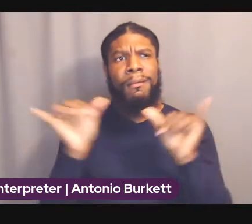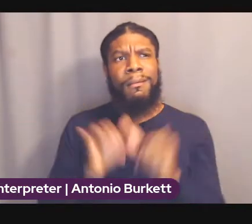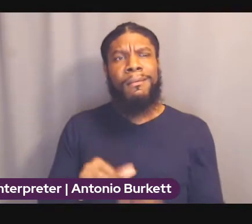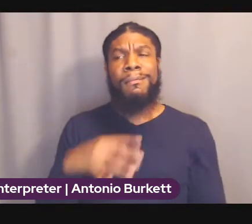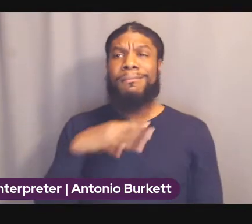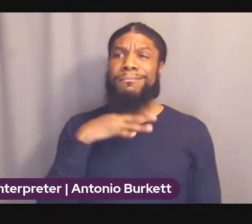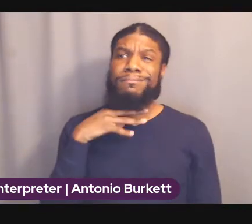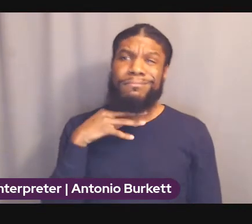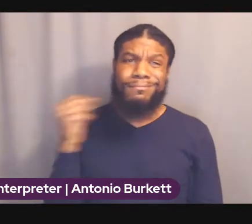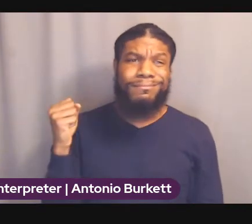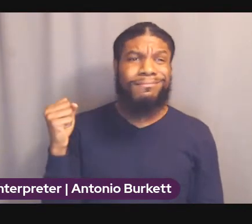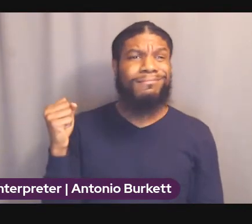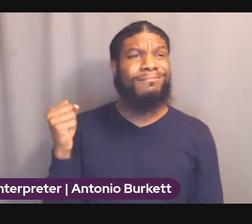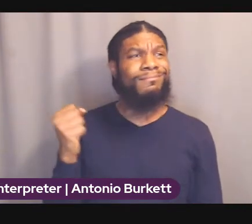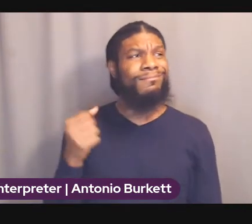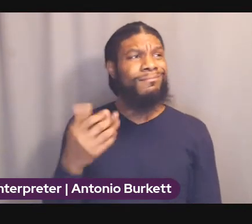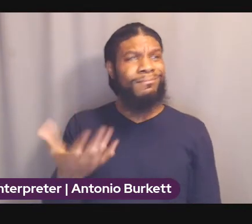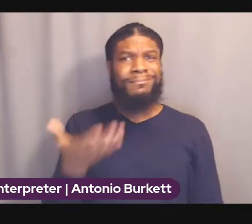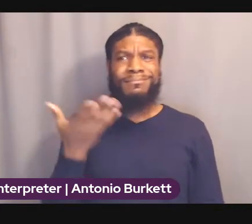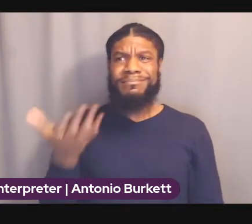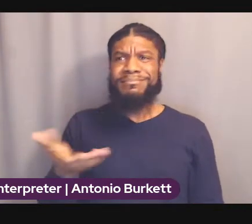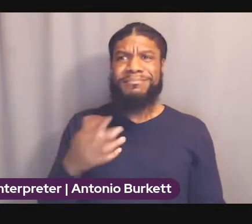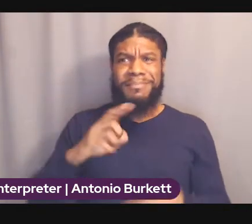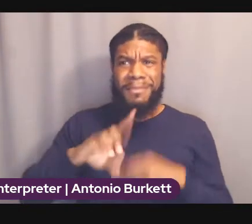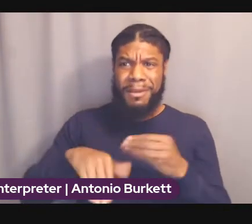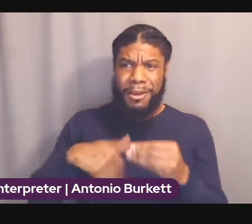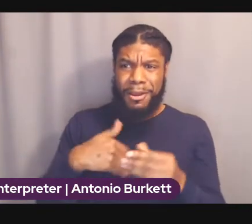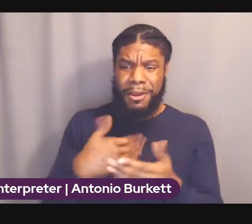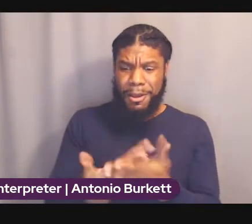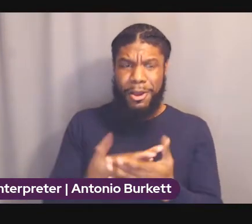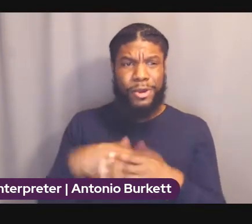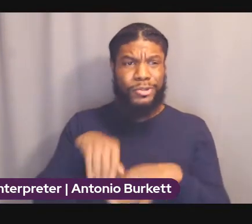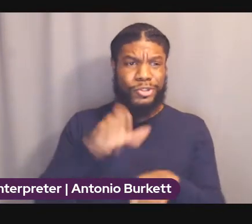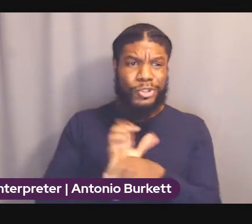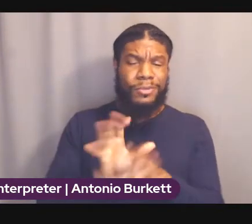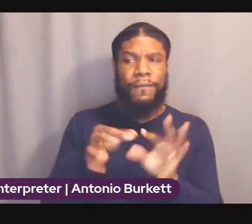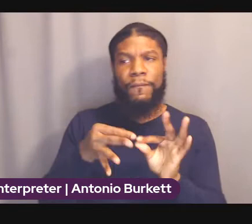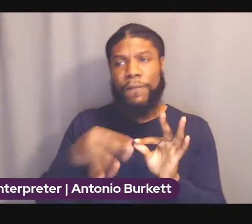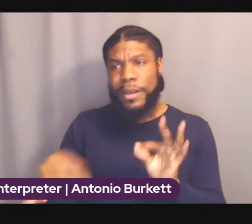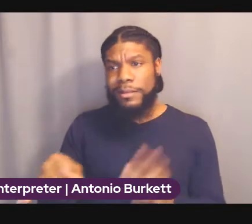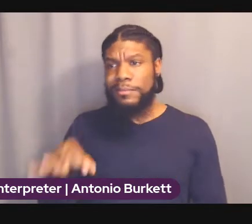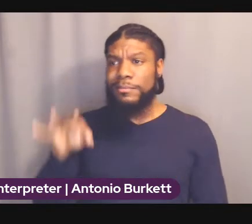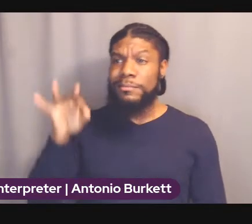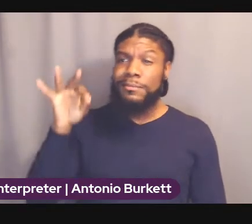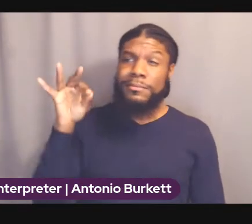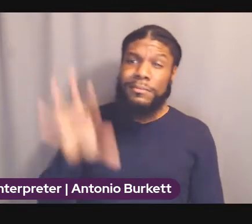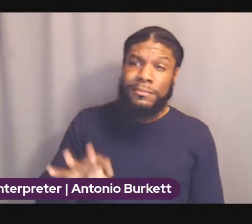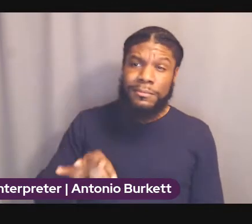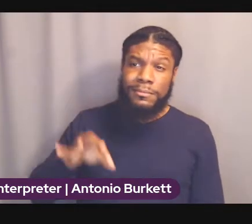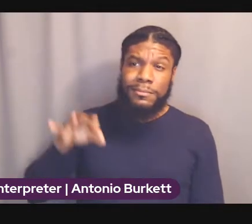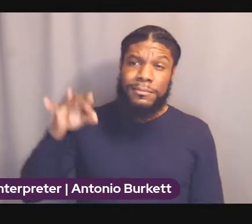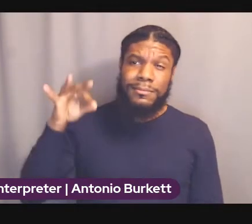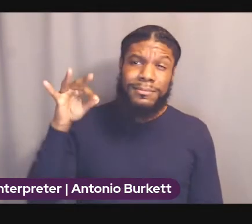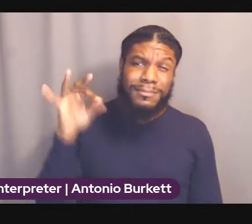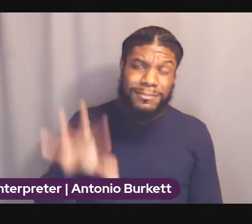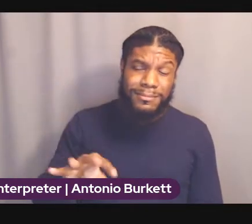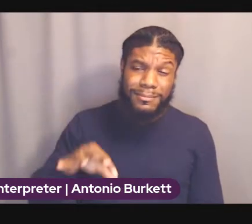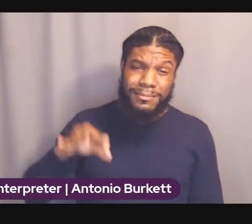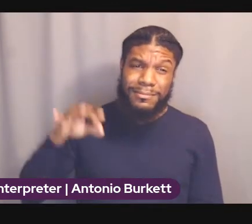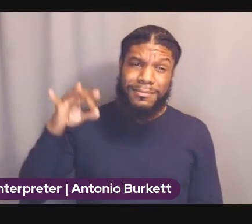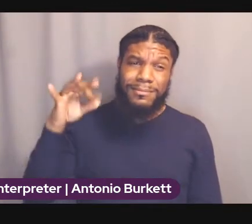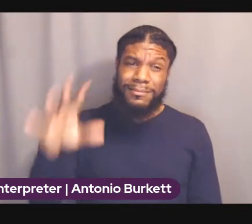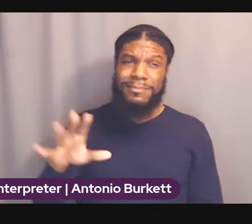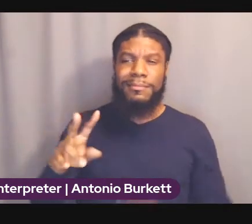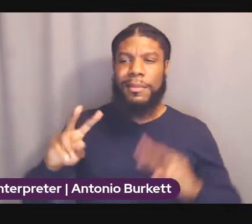colloquialisms and catechisms. They're tired of the cliches. They're tired of the "when blessings go